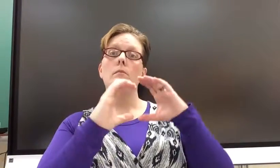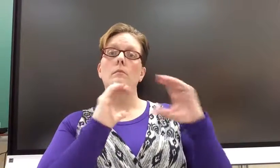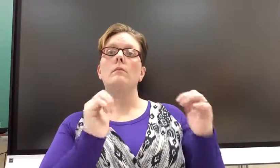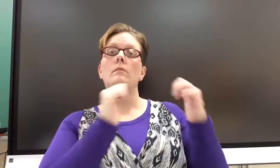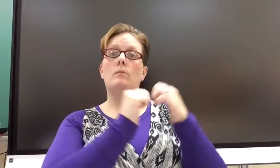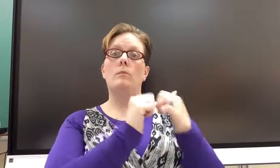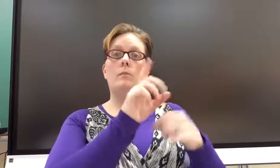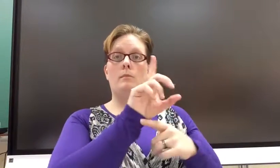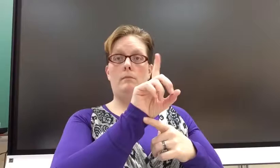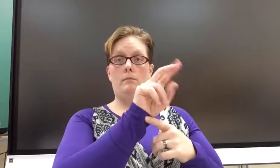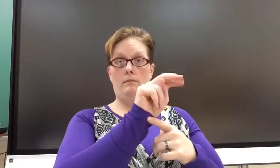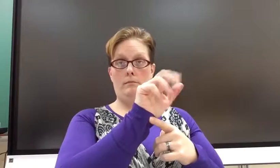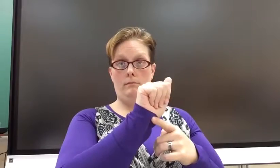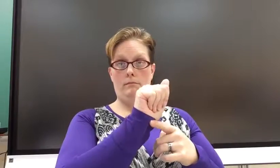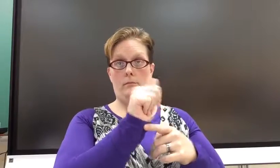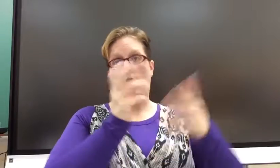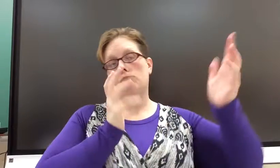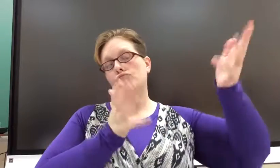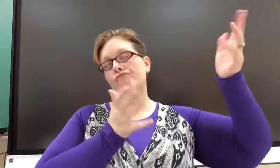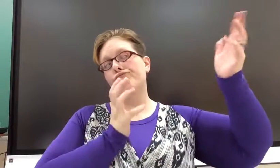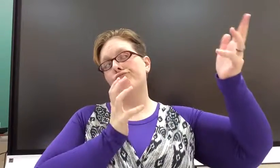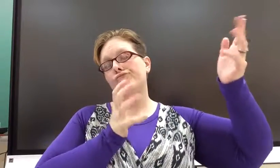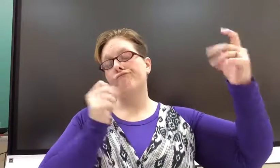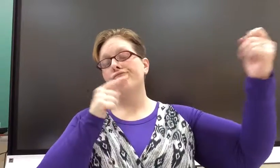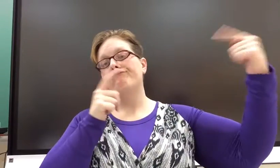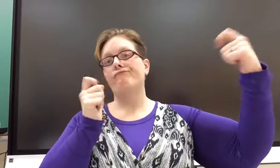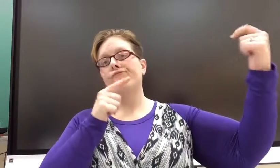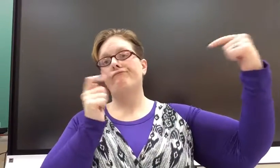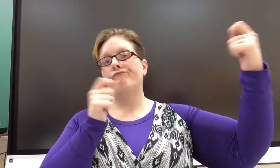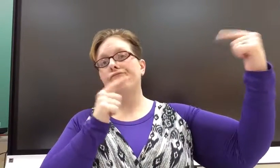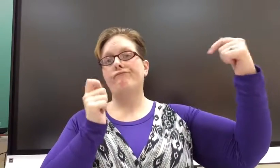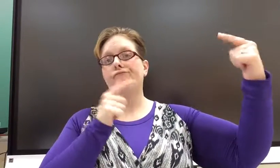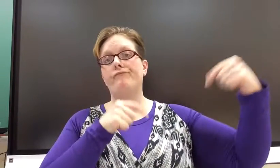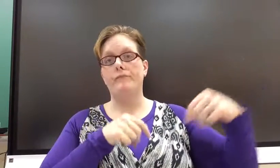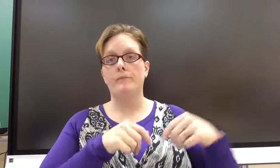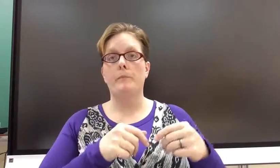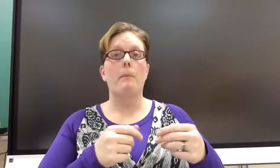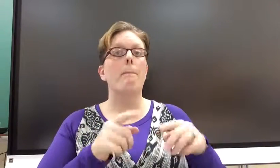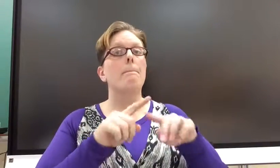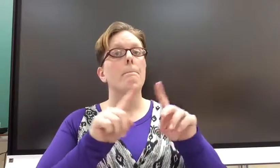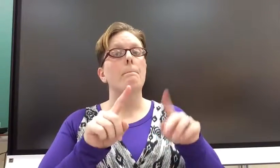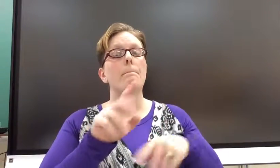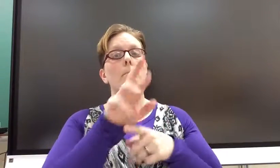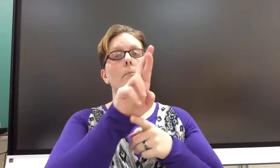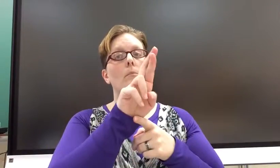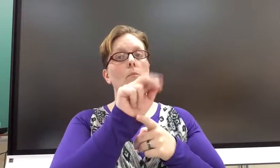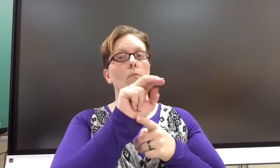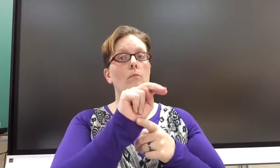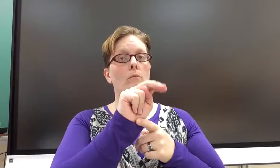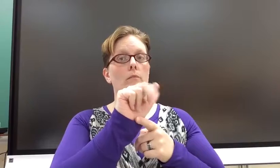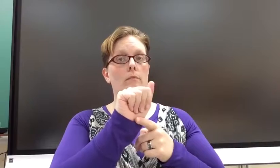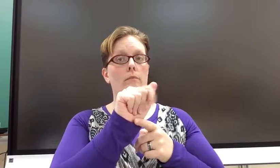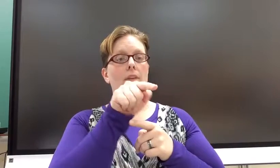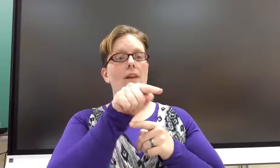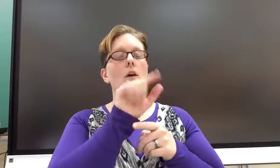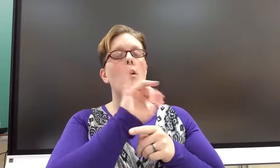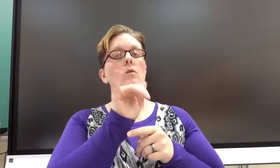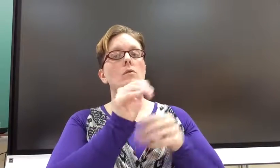RNA, that communicates with the DNA. Looks like they're having a big chat session. But